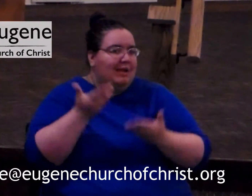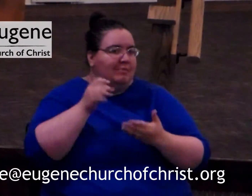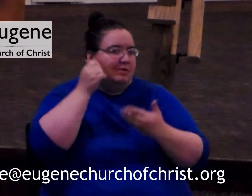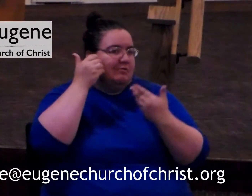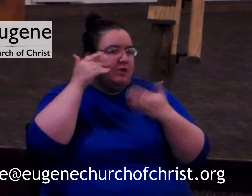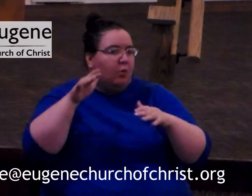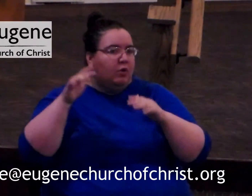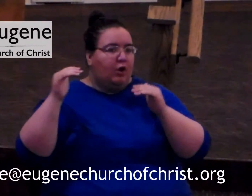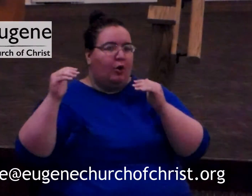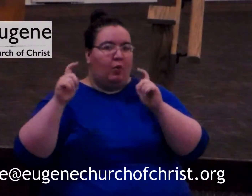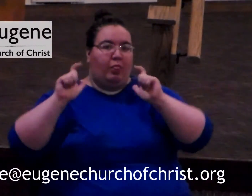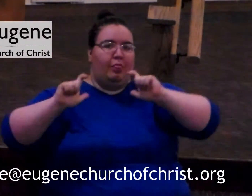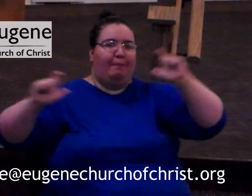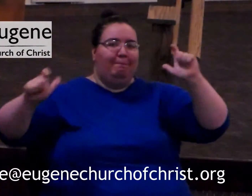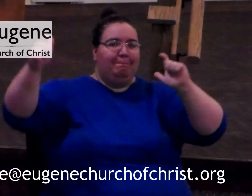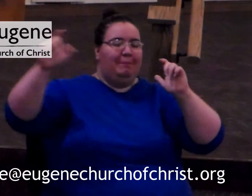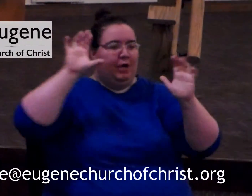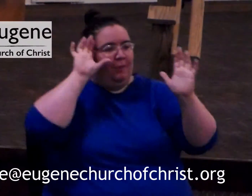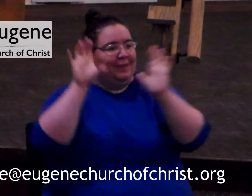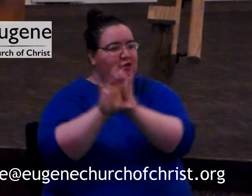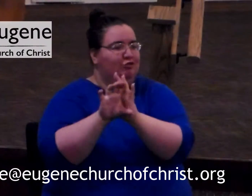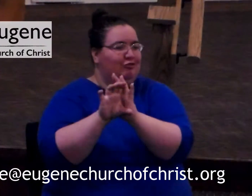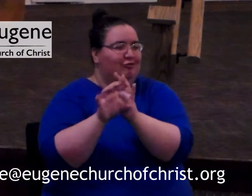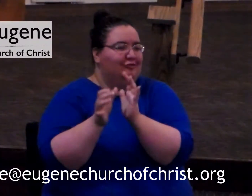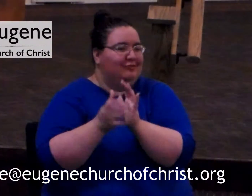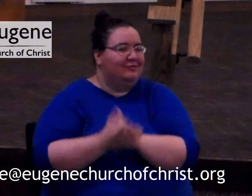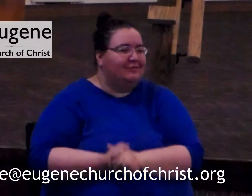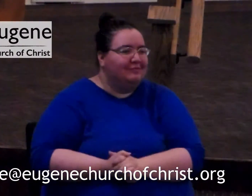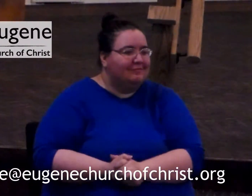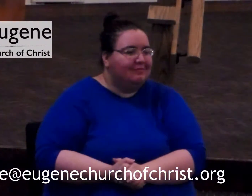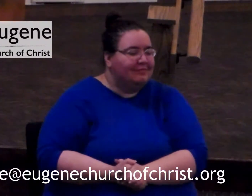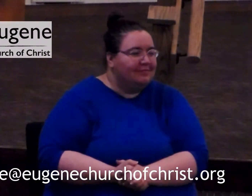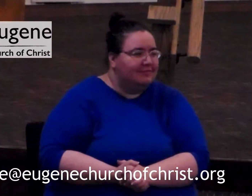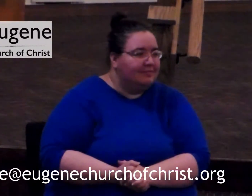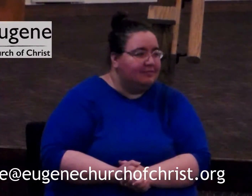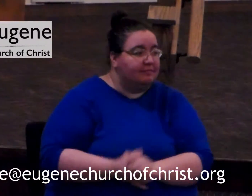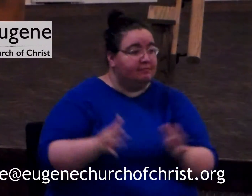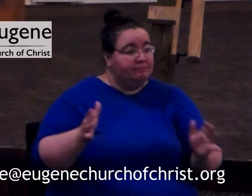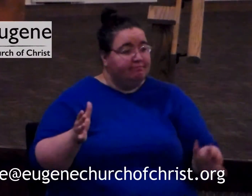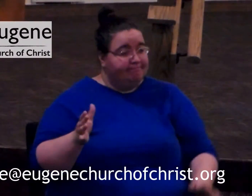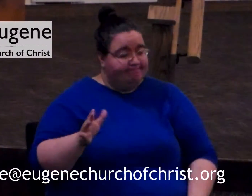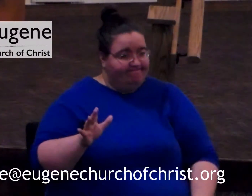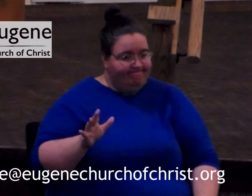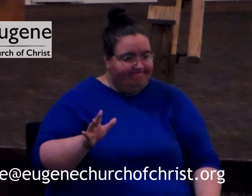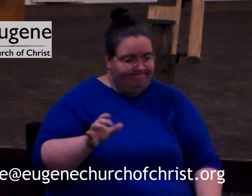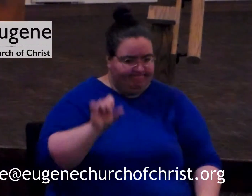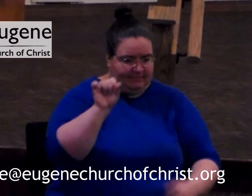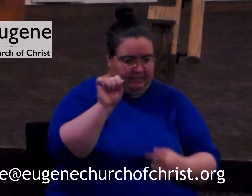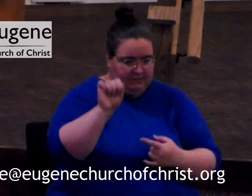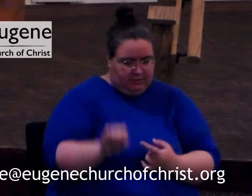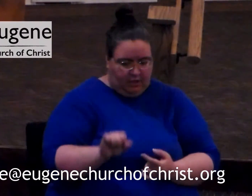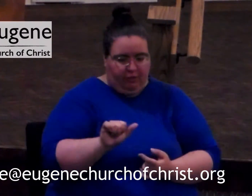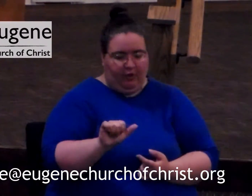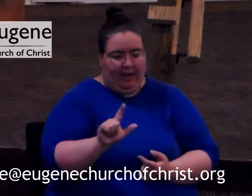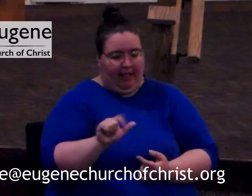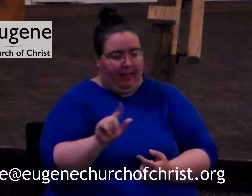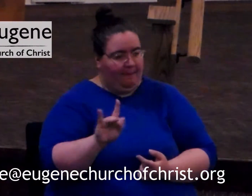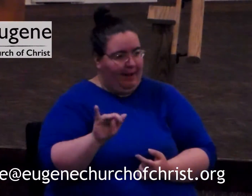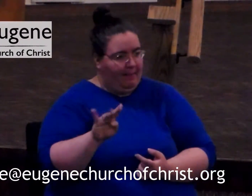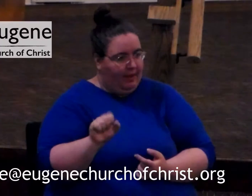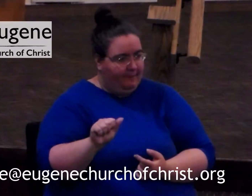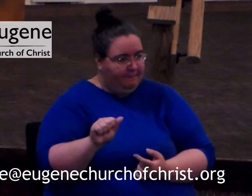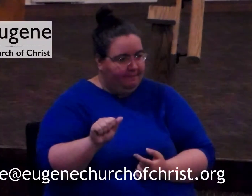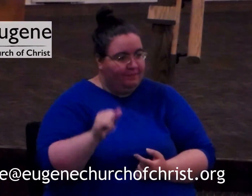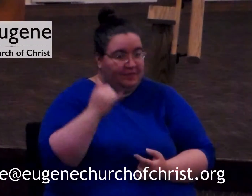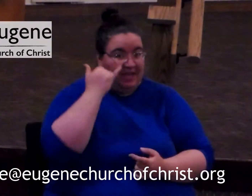what's important about it. If you walk into, there's a Church of Christ down in southern Alabama. And if you